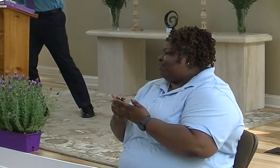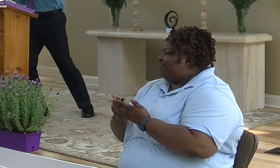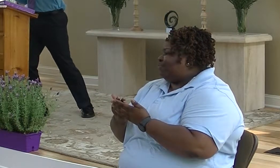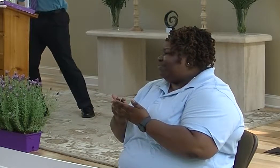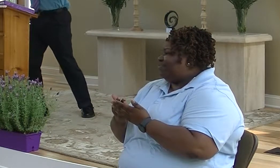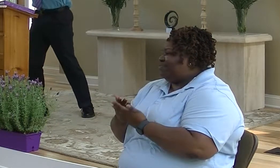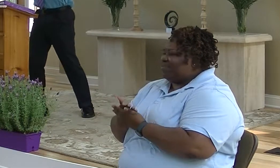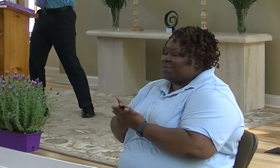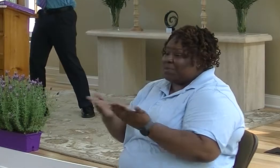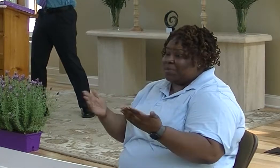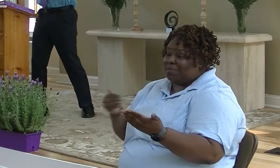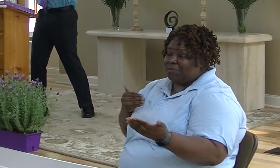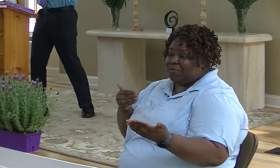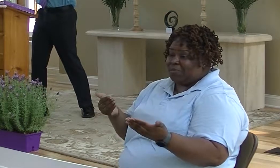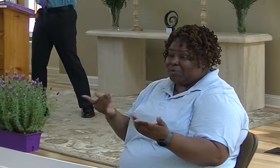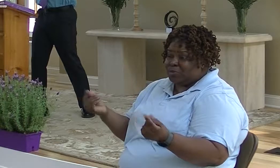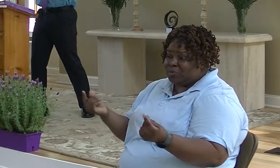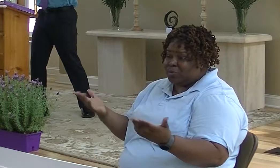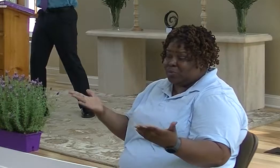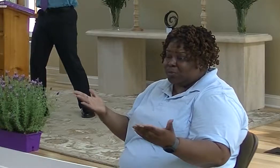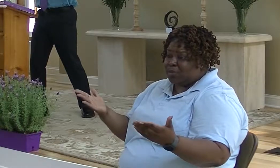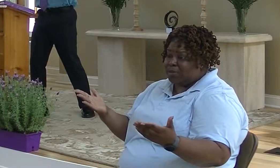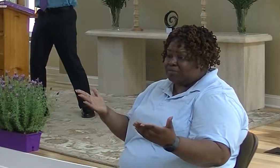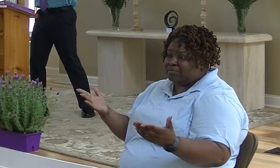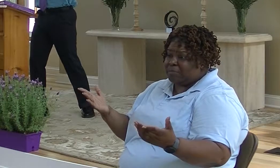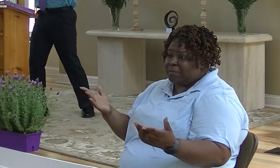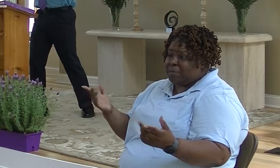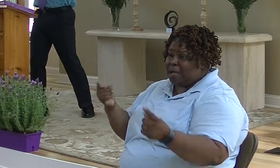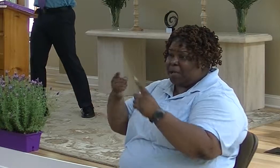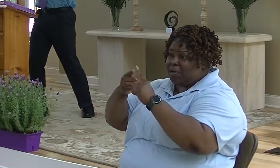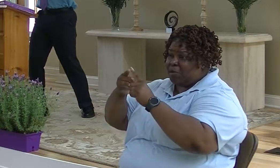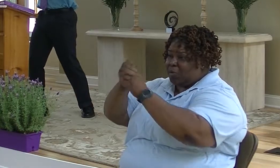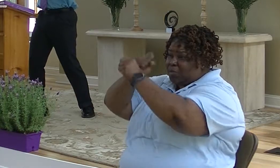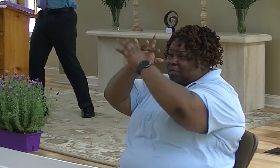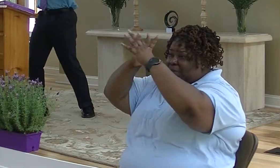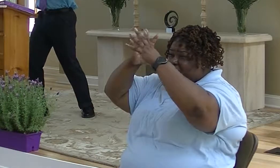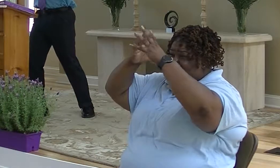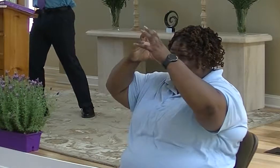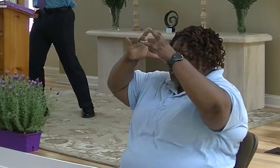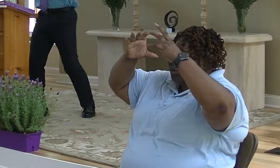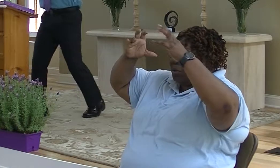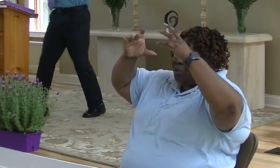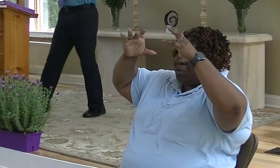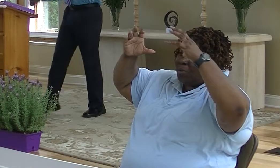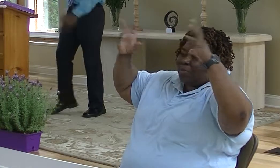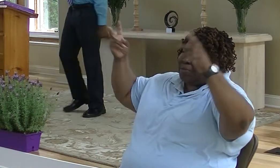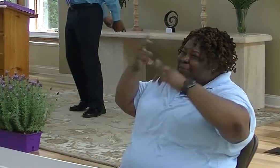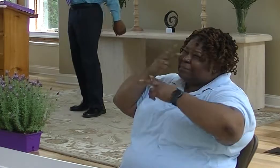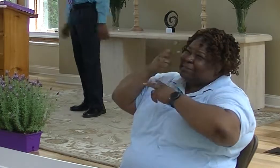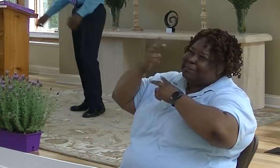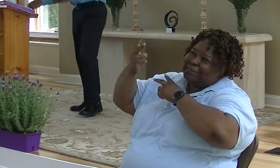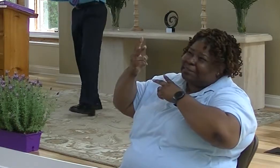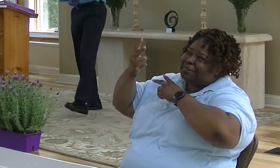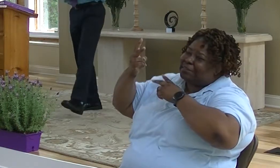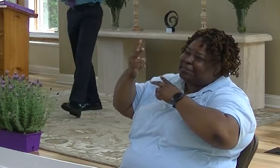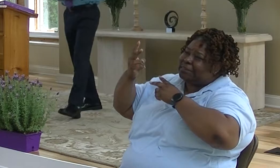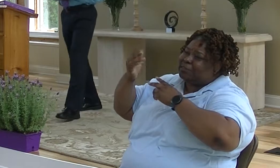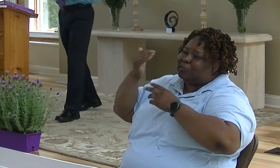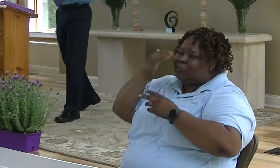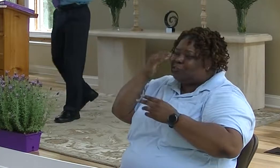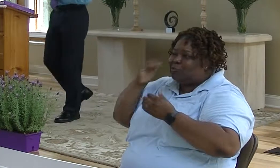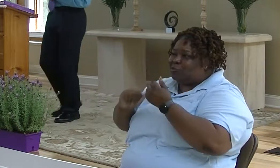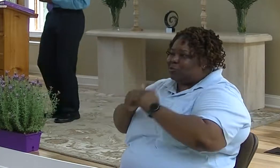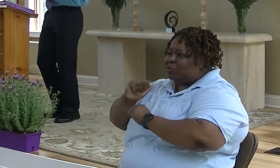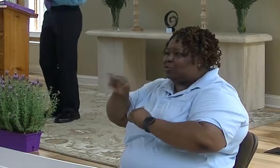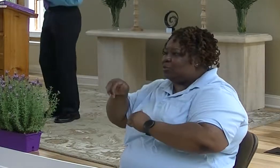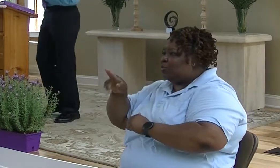Are we willing to expand that point of our consciousness to see and envelop? It's almost July 4th,